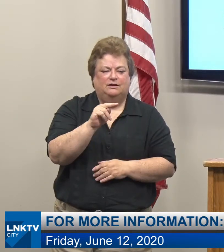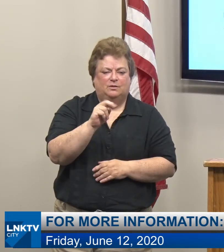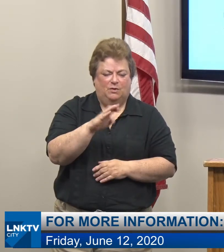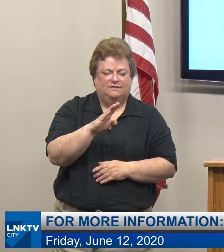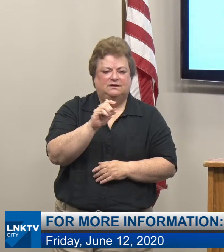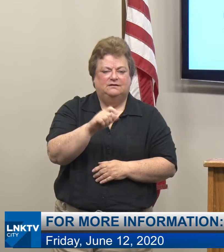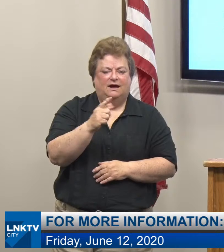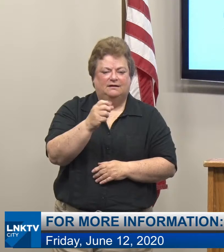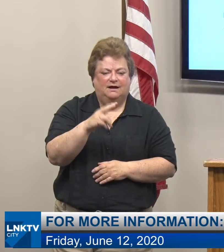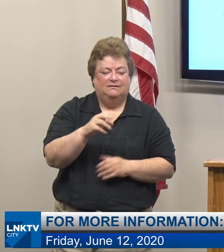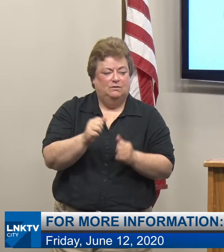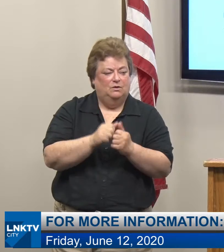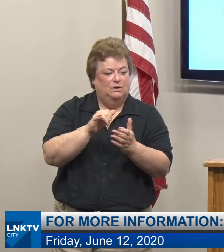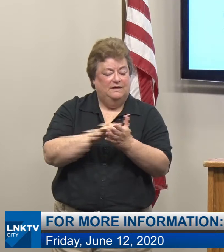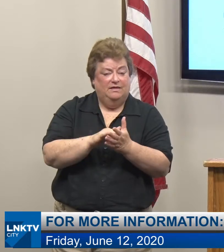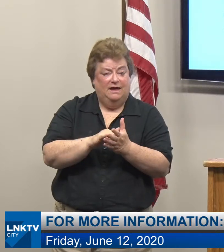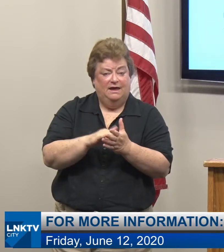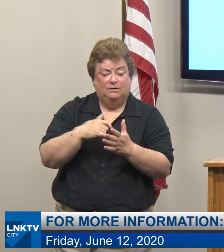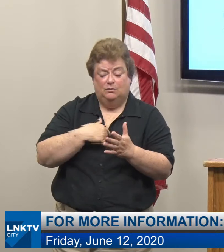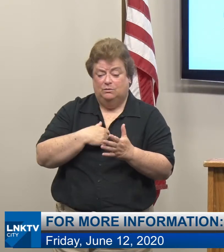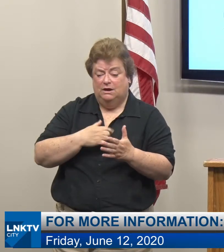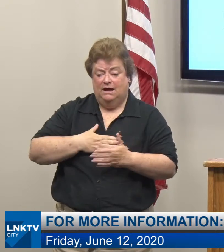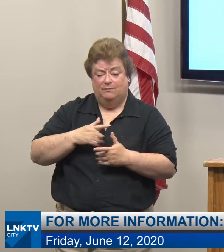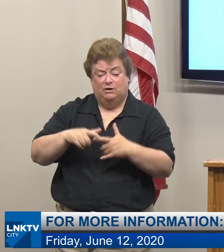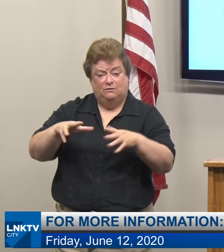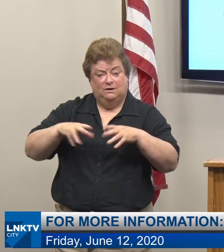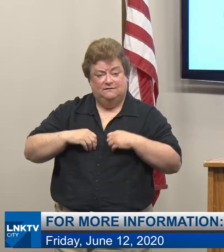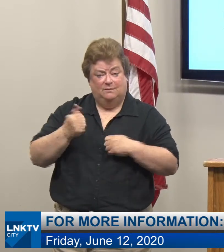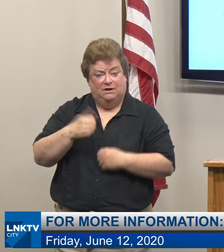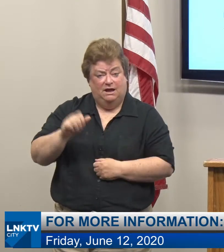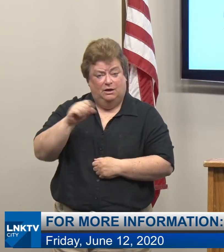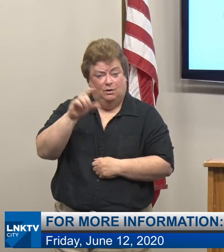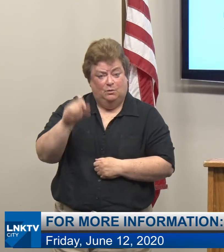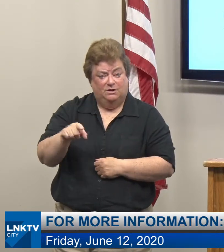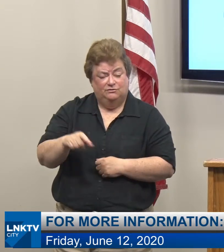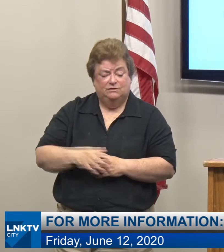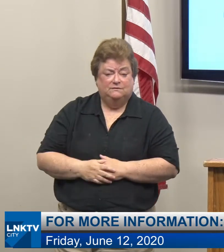getnebraskagrowing.nebraska.gov. And with that, we'd be happy to take questions from the media.